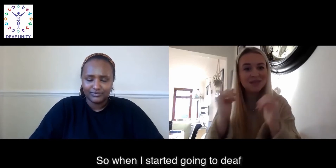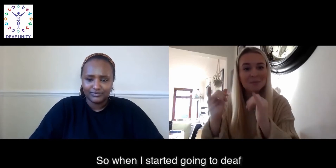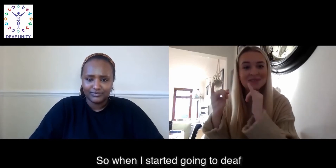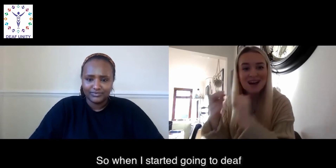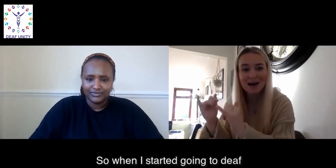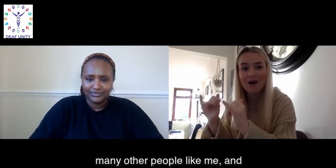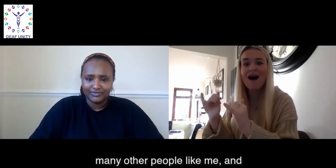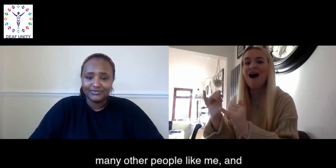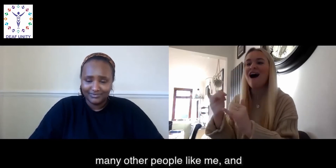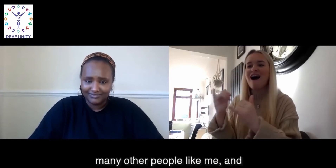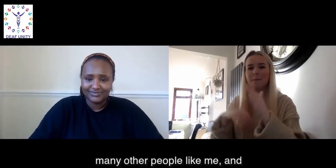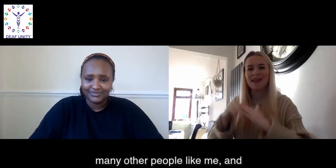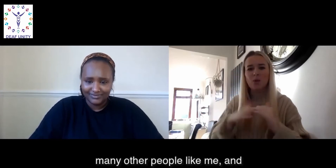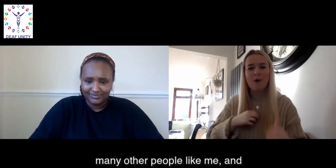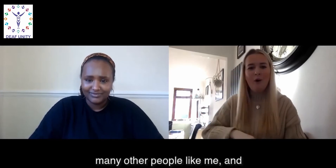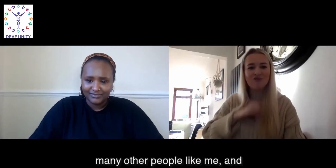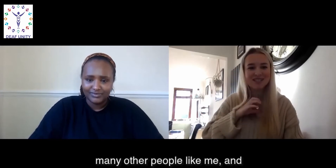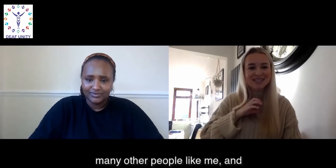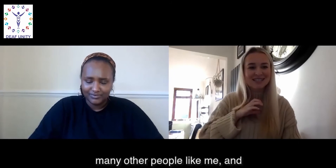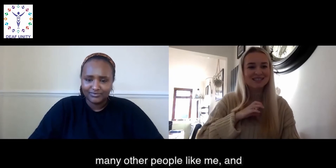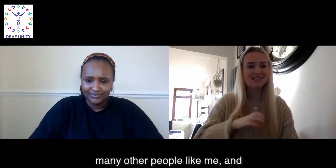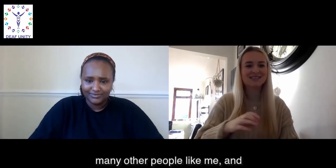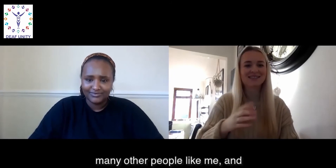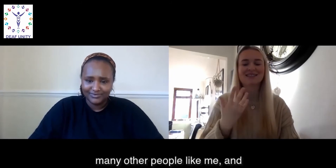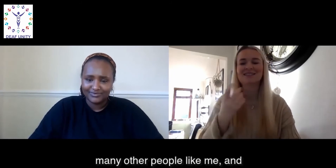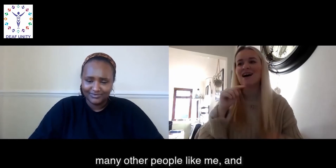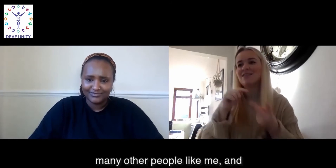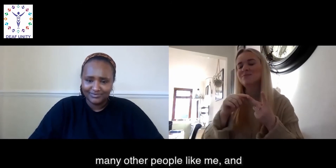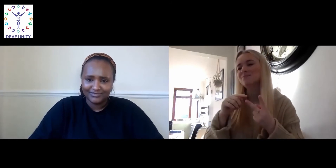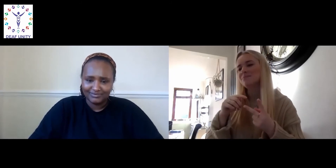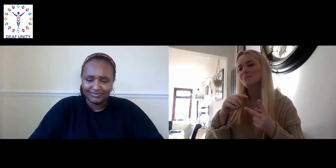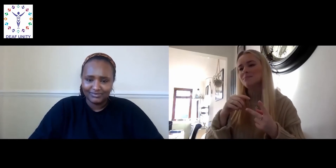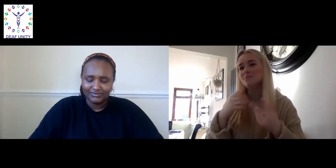realised there were so many other people like me, and that really built my confidence.